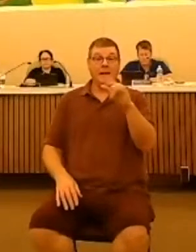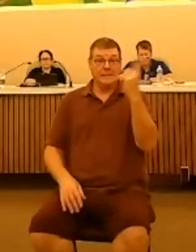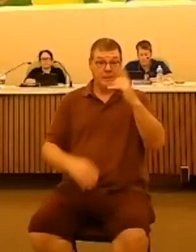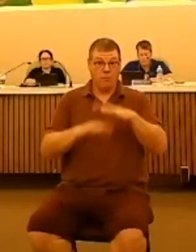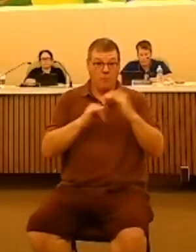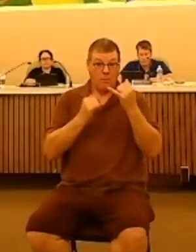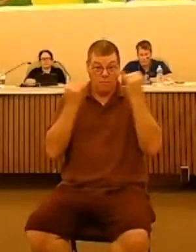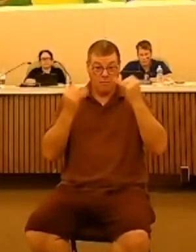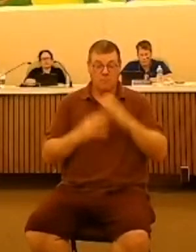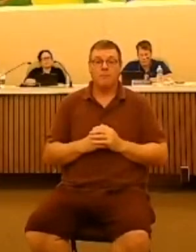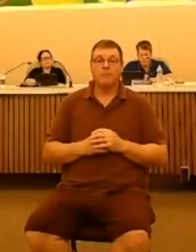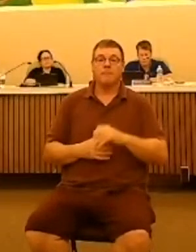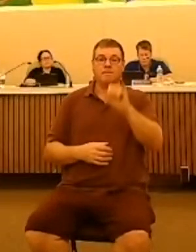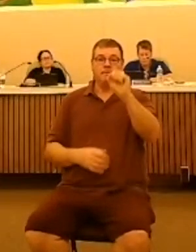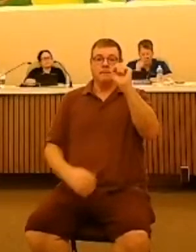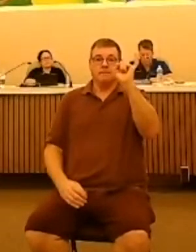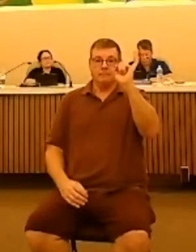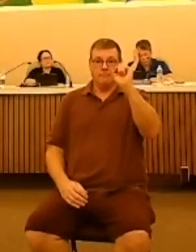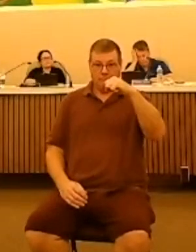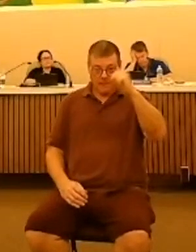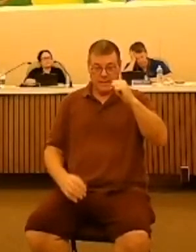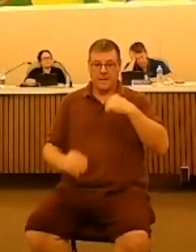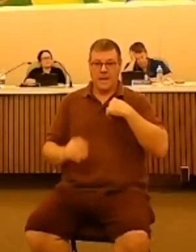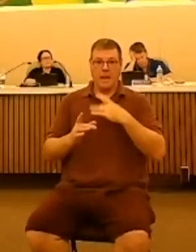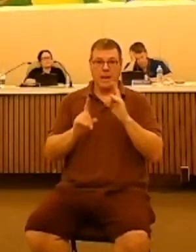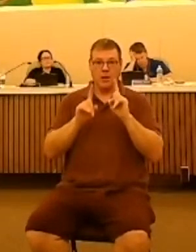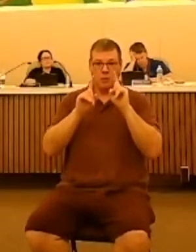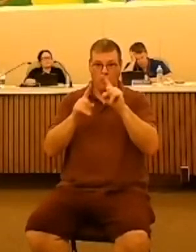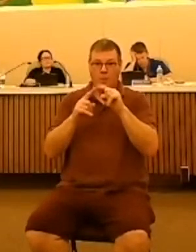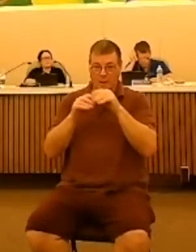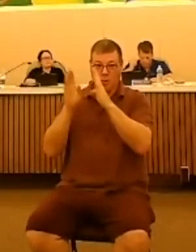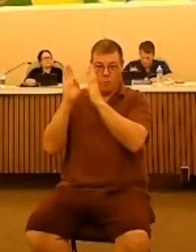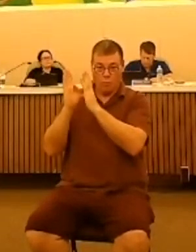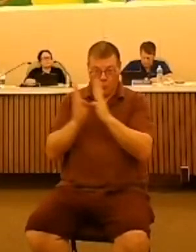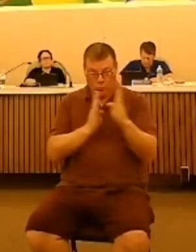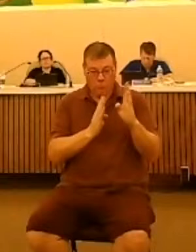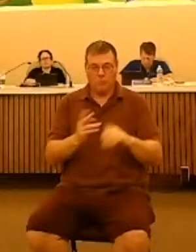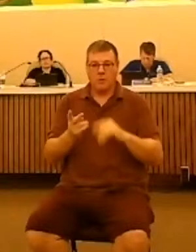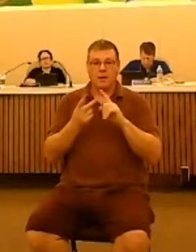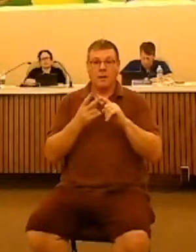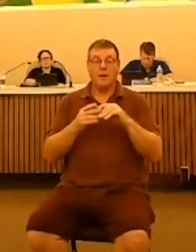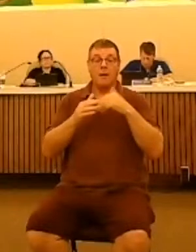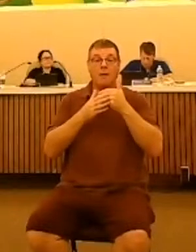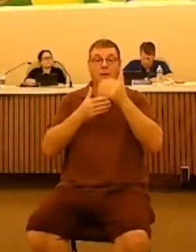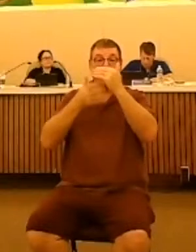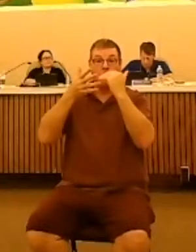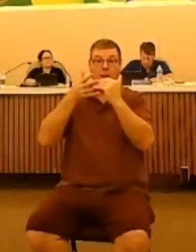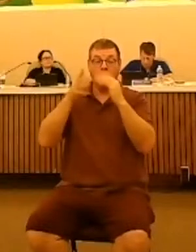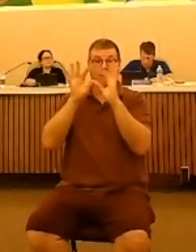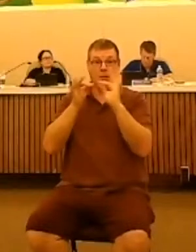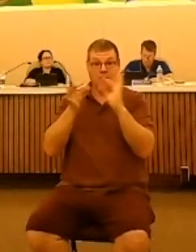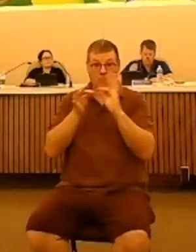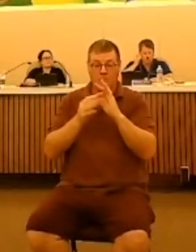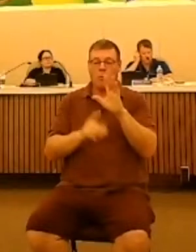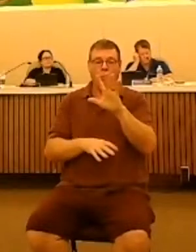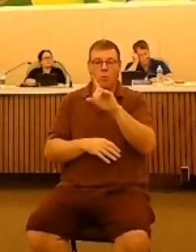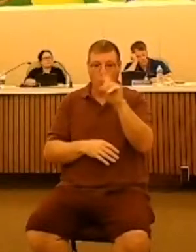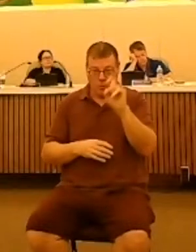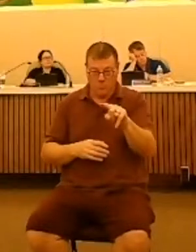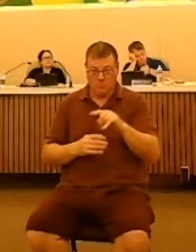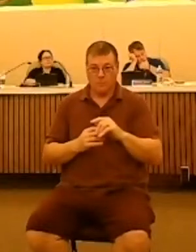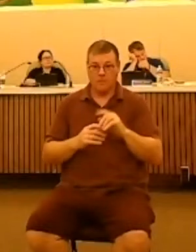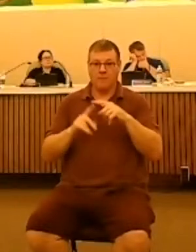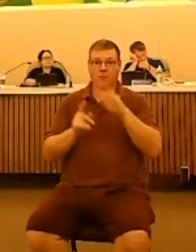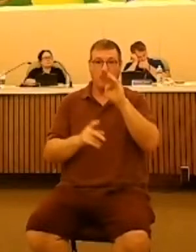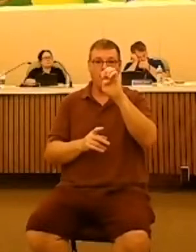Yes, I'd like to go, still in order here. The next comments we received, questions from